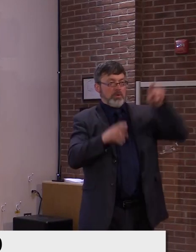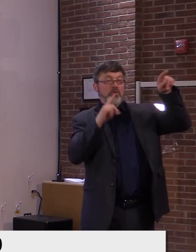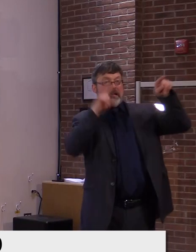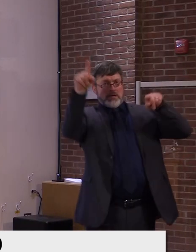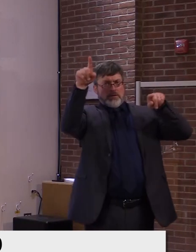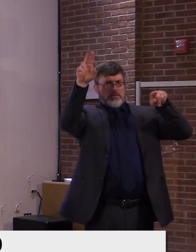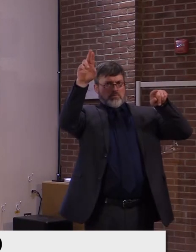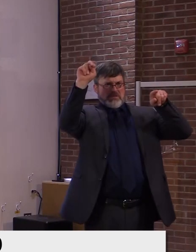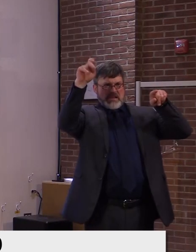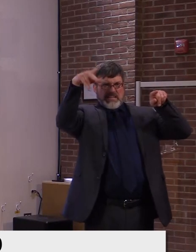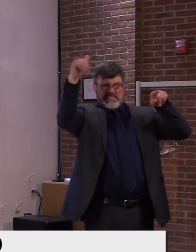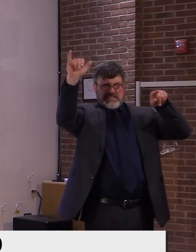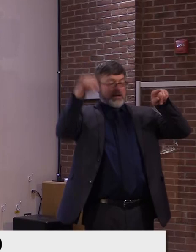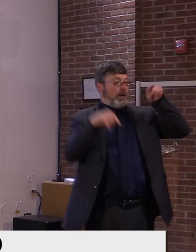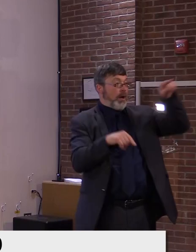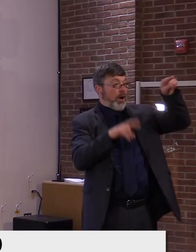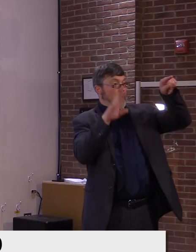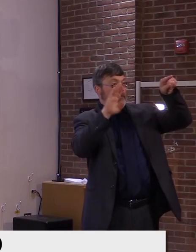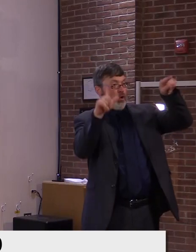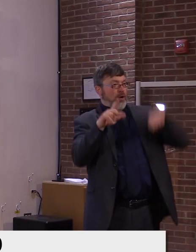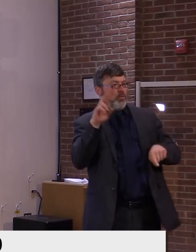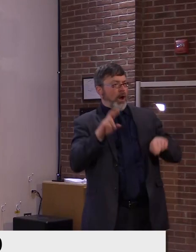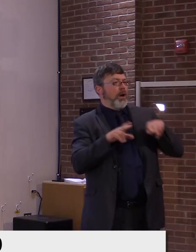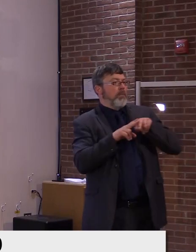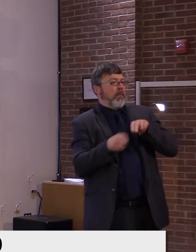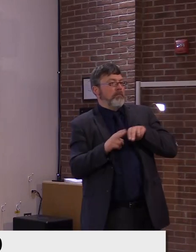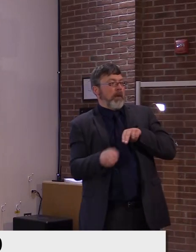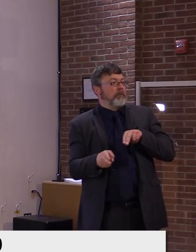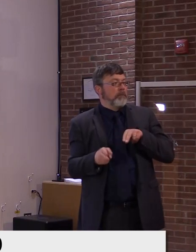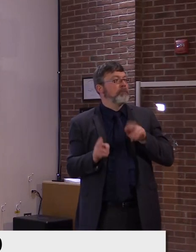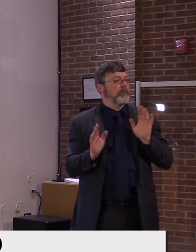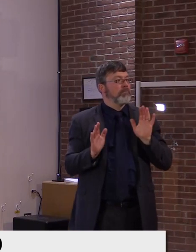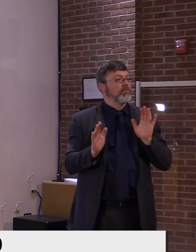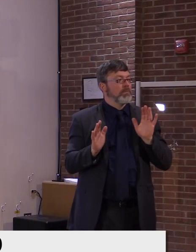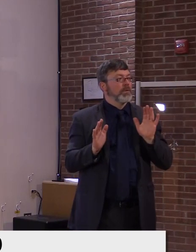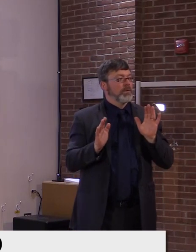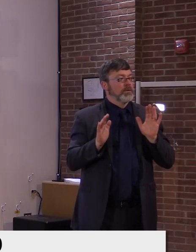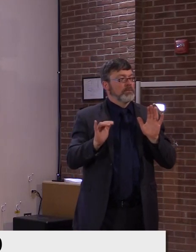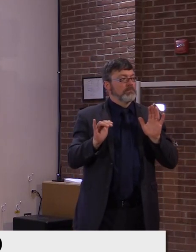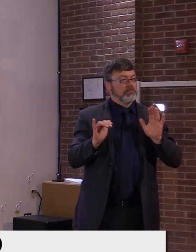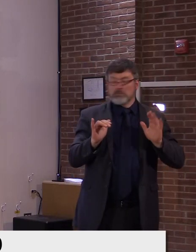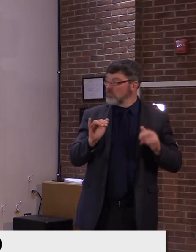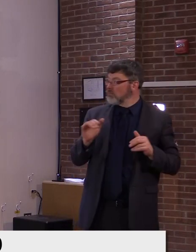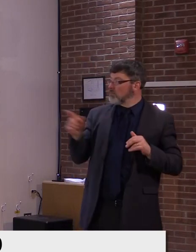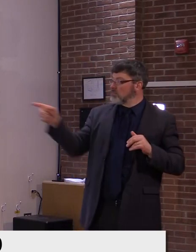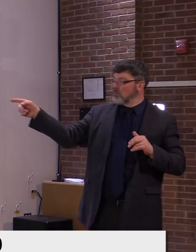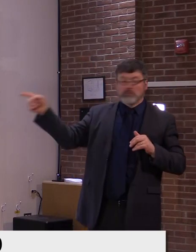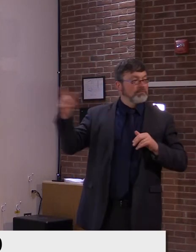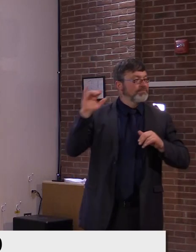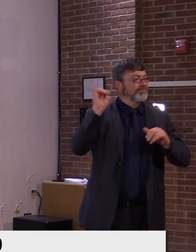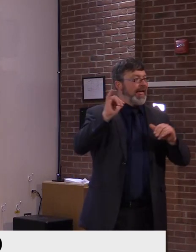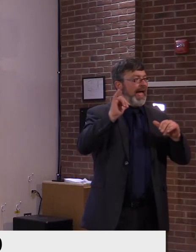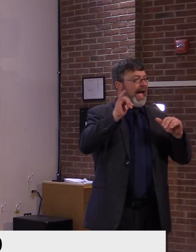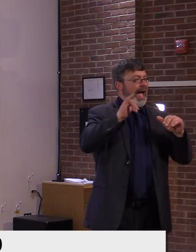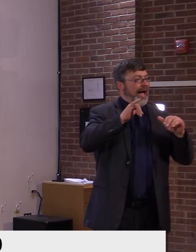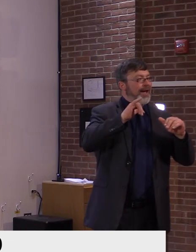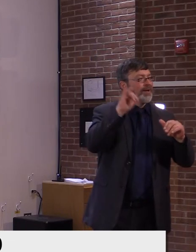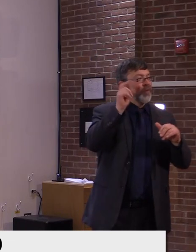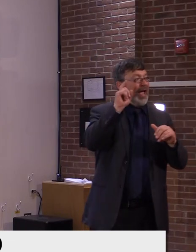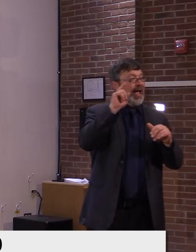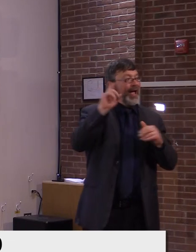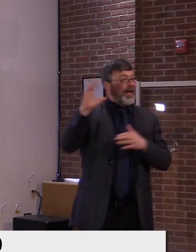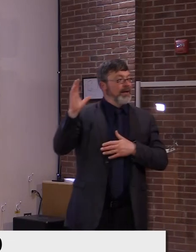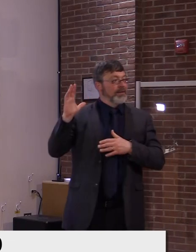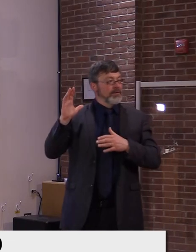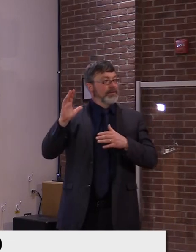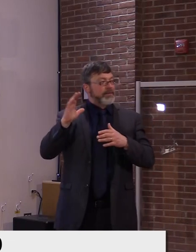to be careful. But if you're living in those communities with higher rates of virus, please take extra precaution. Turning to